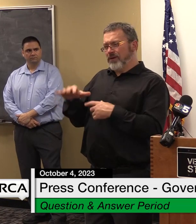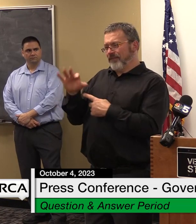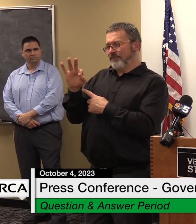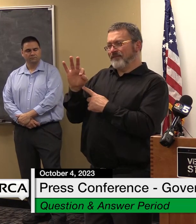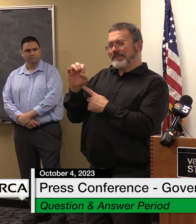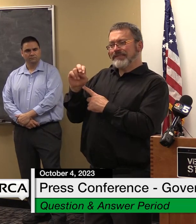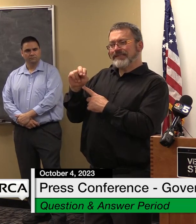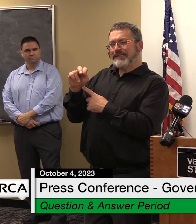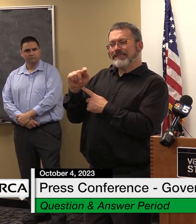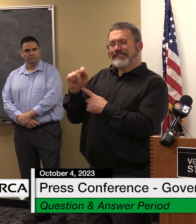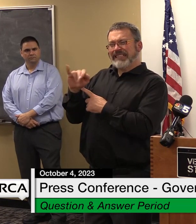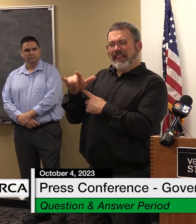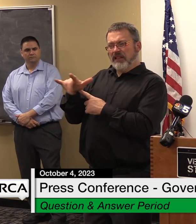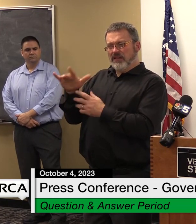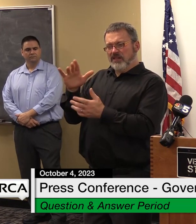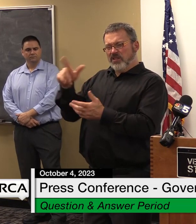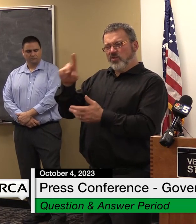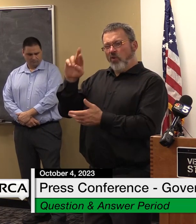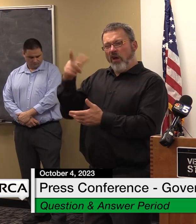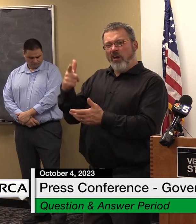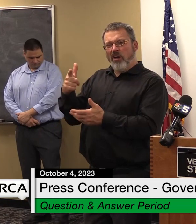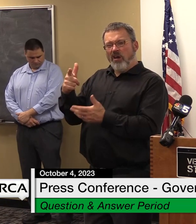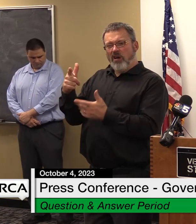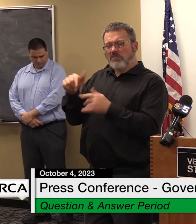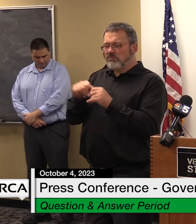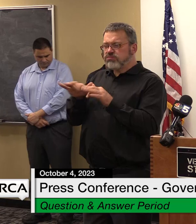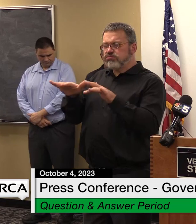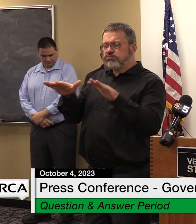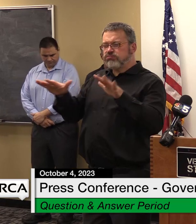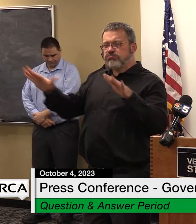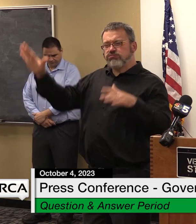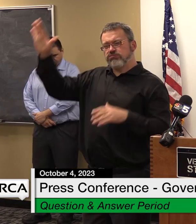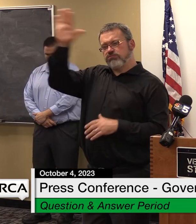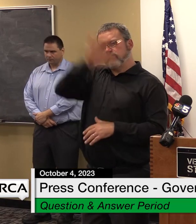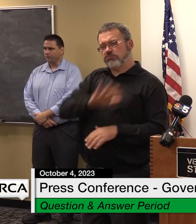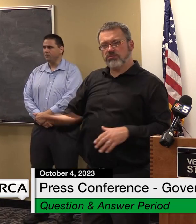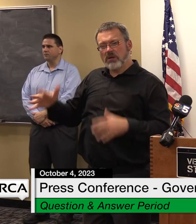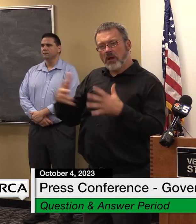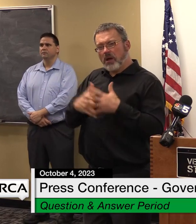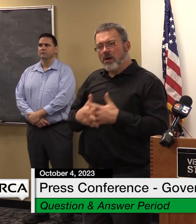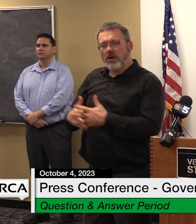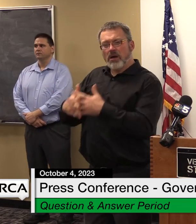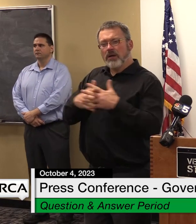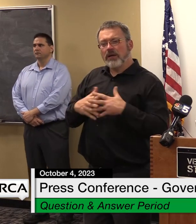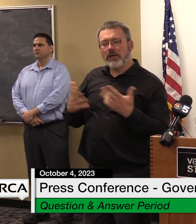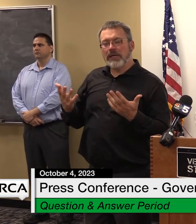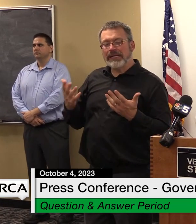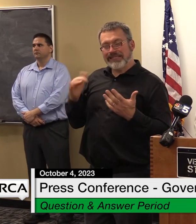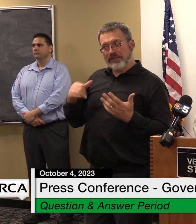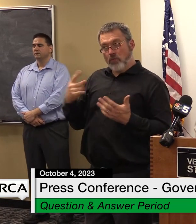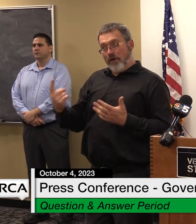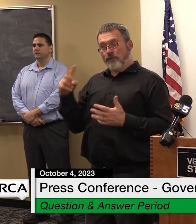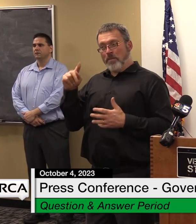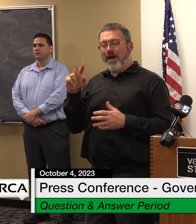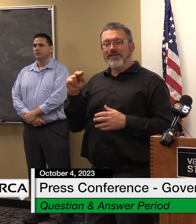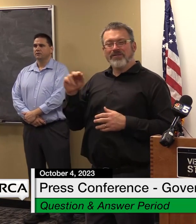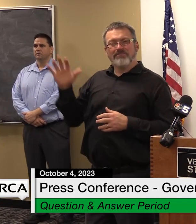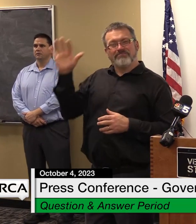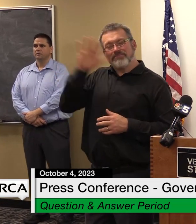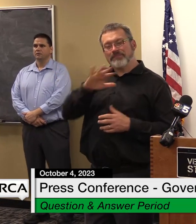It's across the country, and we need to stem the flow somehow. And that may be more globally,